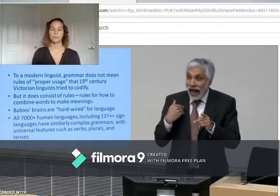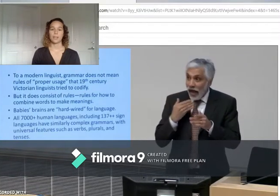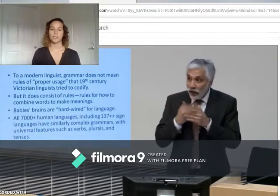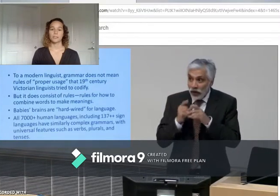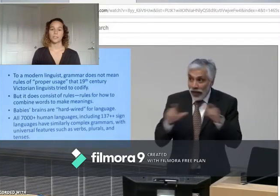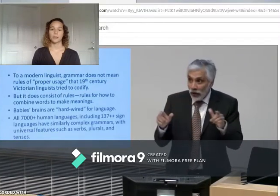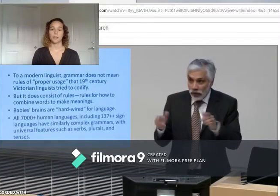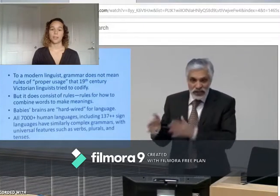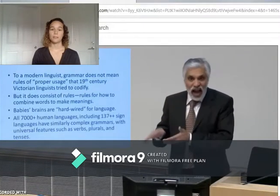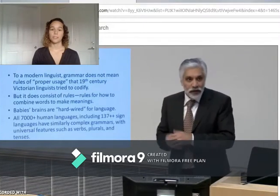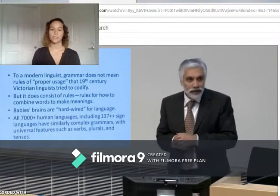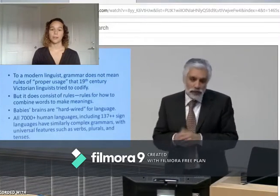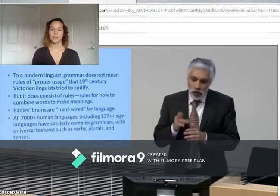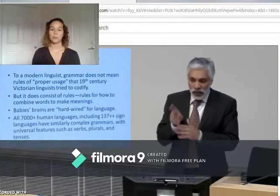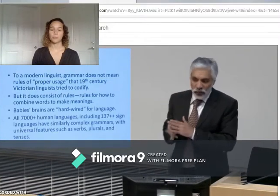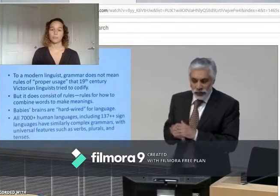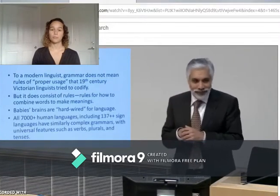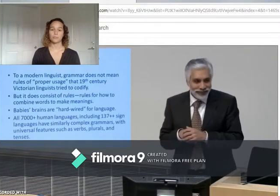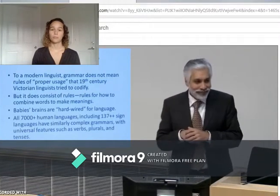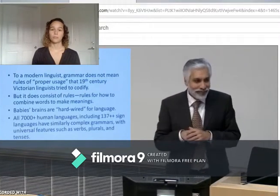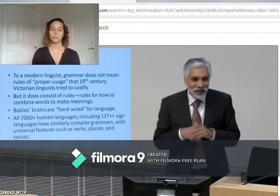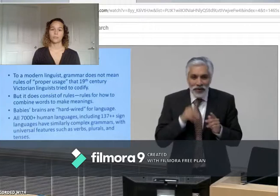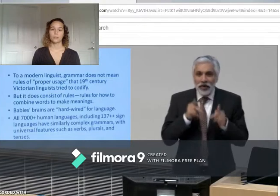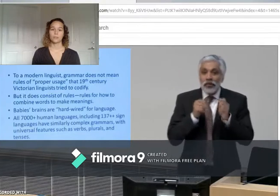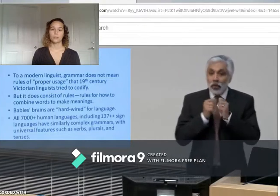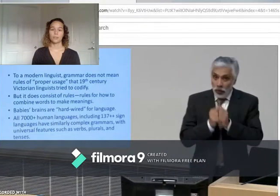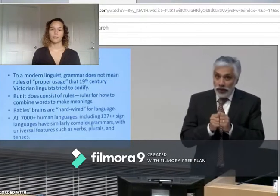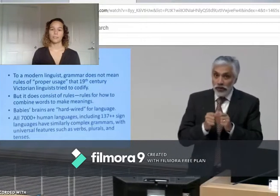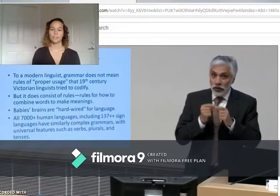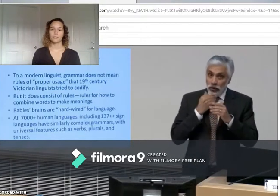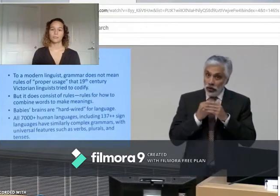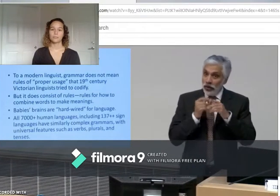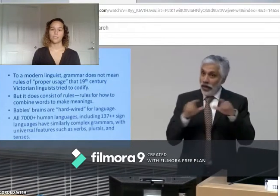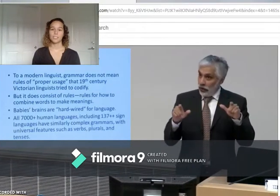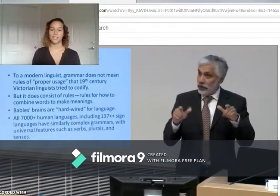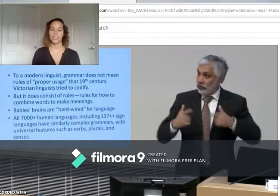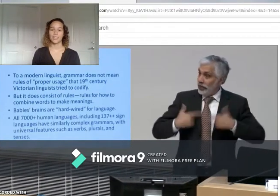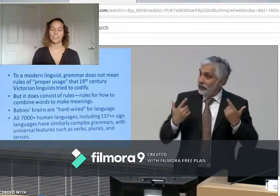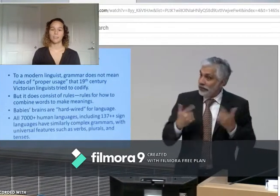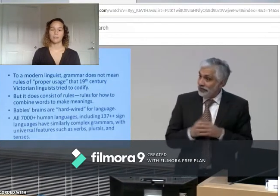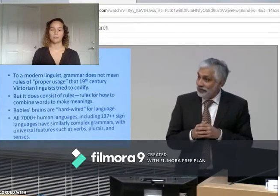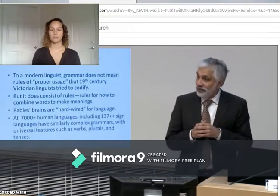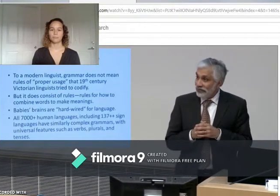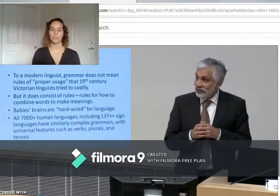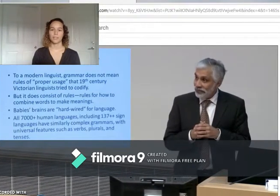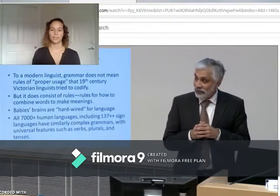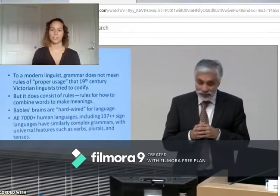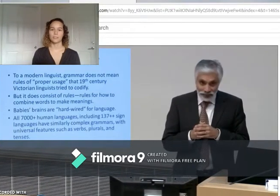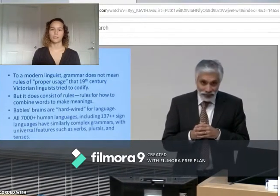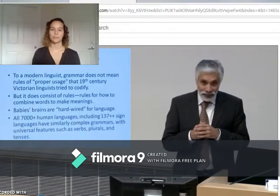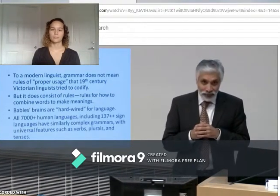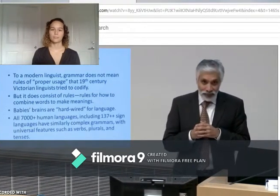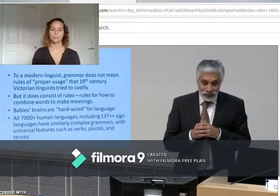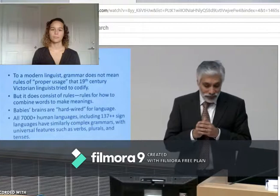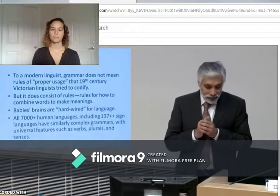In human evolution, language is very important. Without language, we could die. Well, maybe kill each